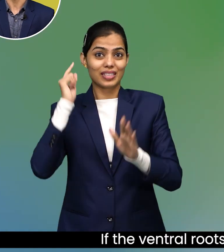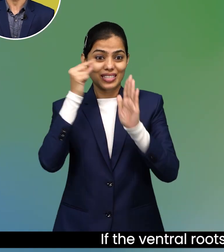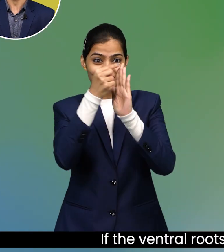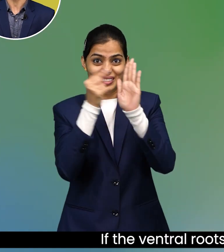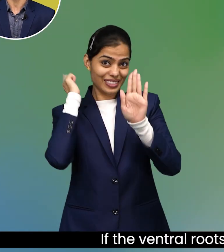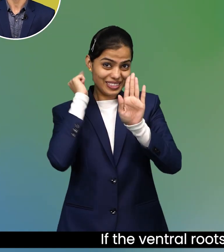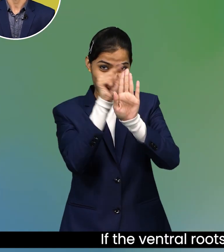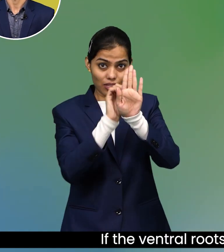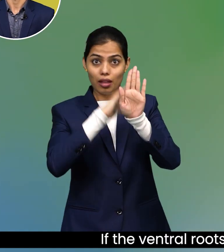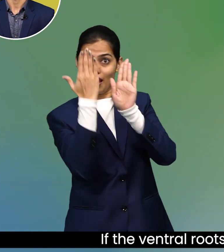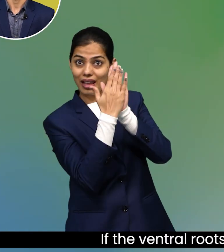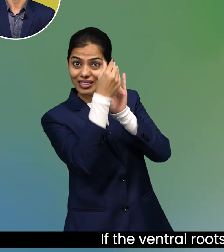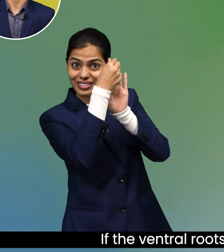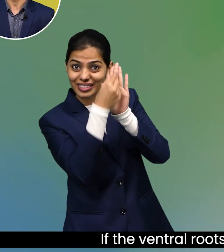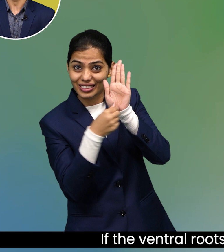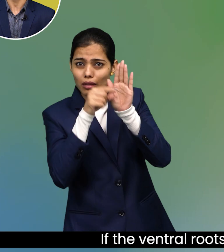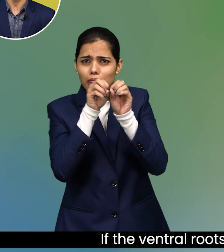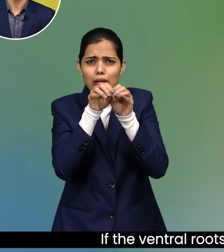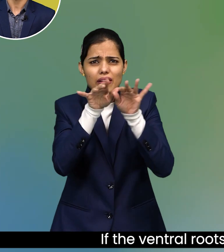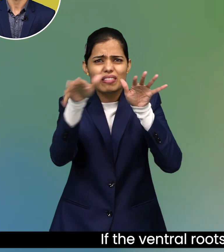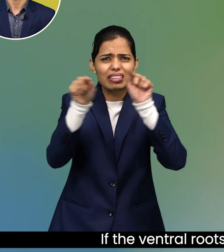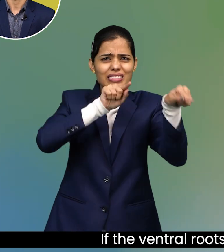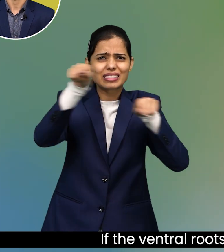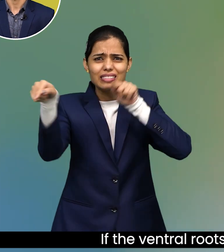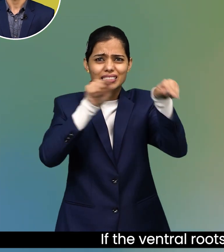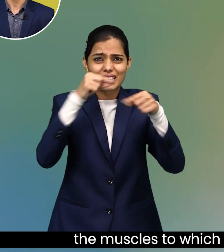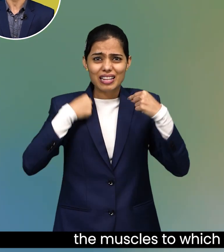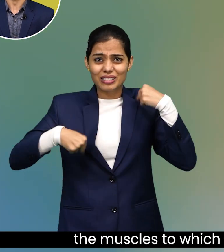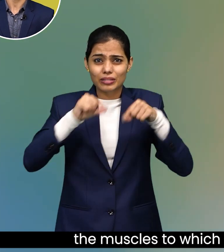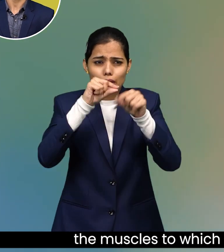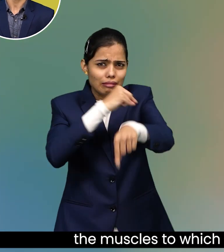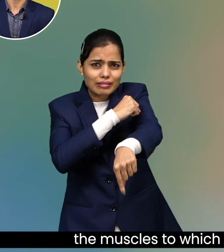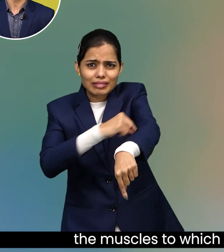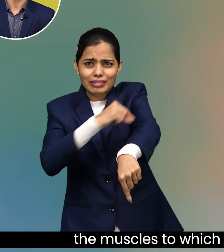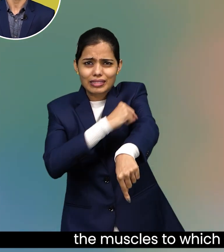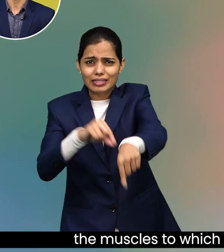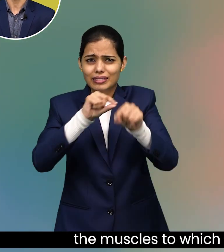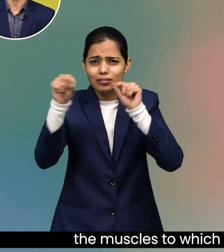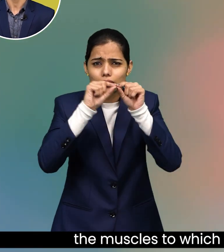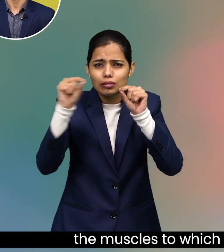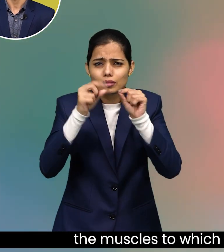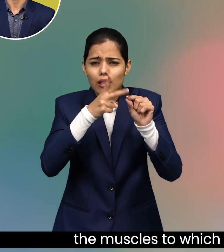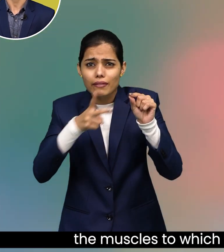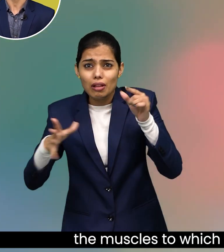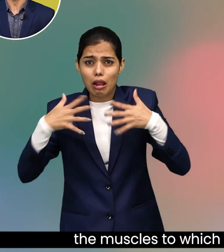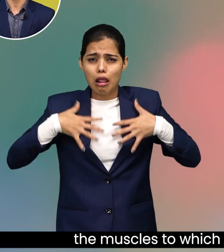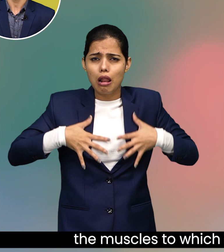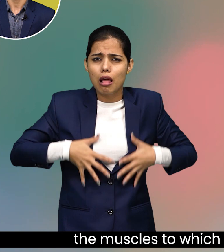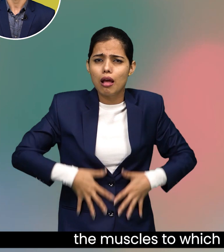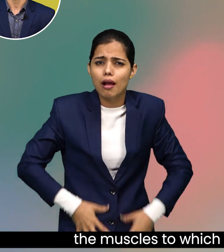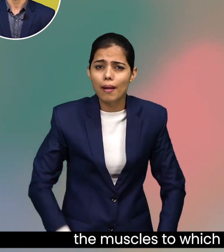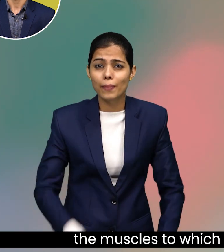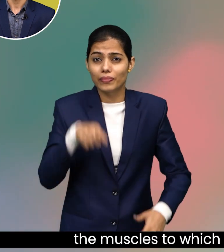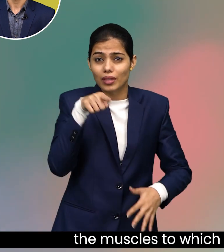If the ventral roots were lightly touched, the muscles to which the nerve was